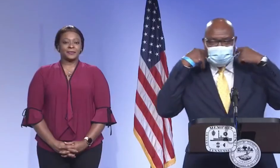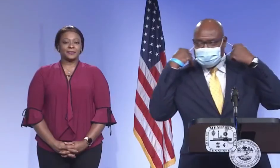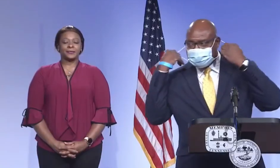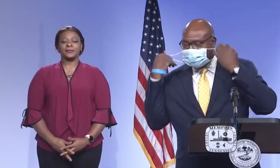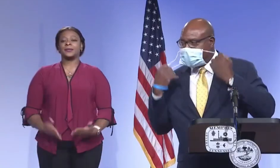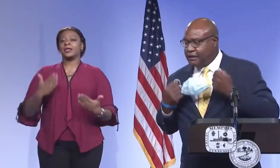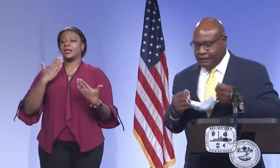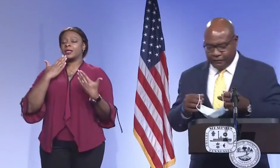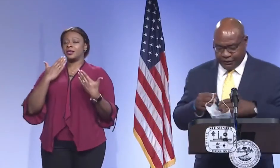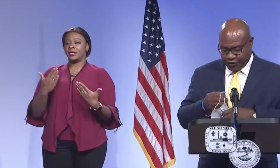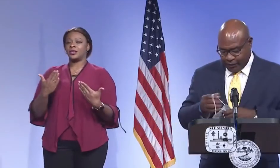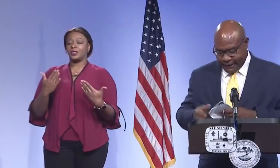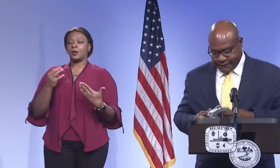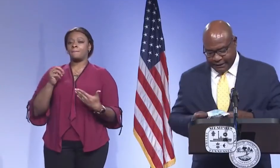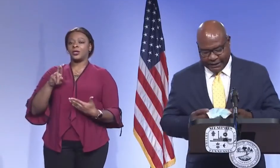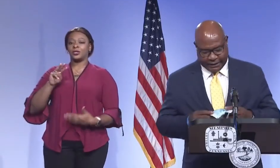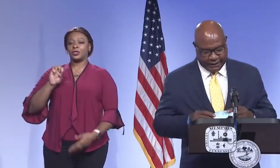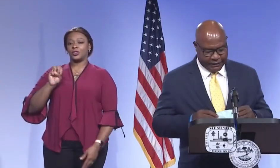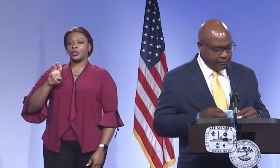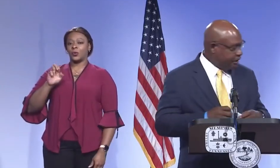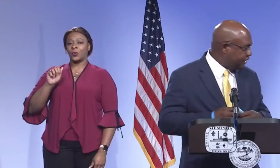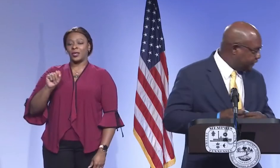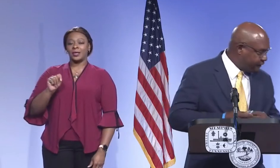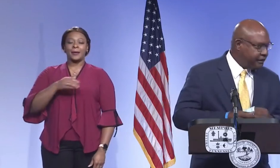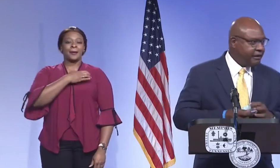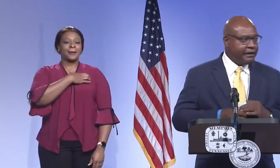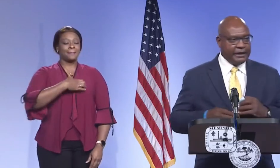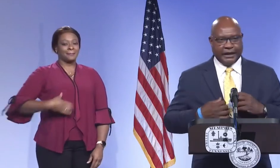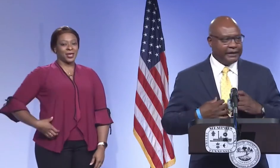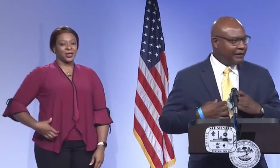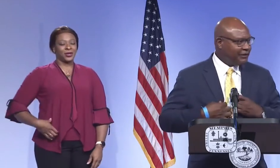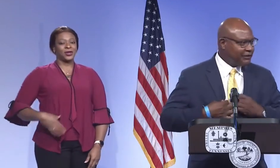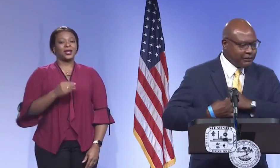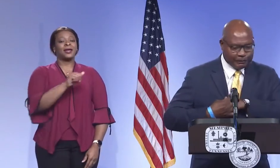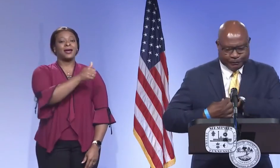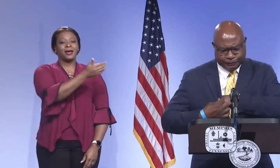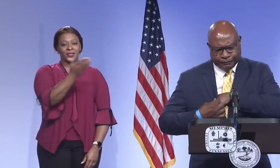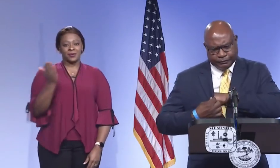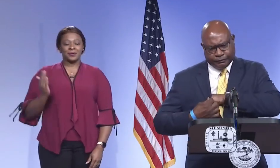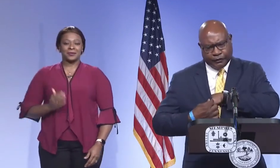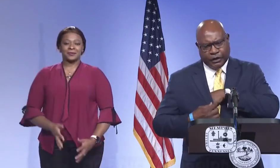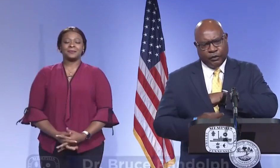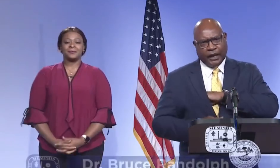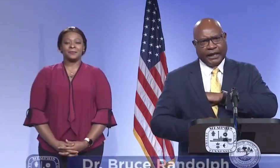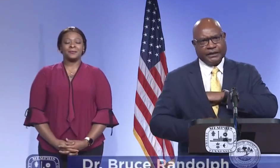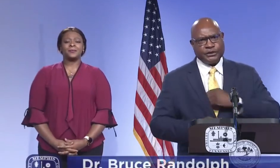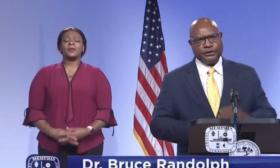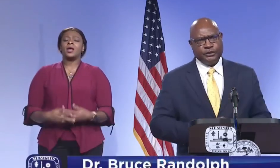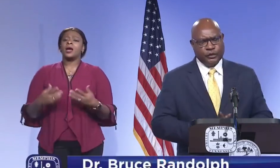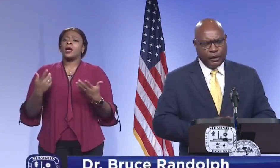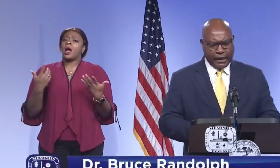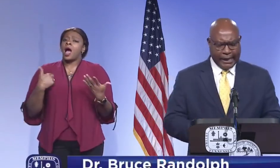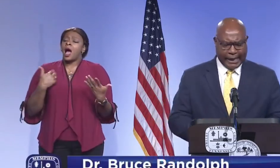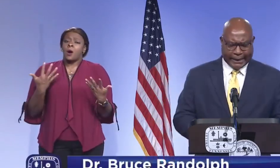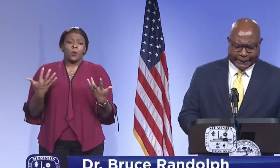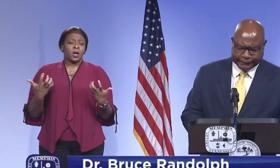Thank you, Mr. Sweat, and the mayor, and others. What I'd like to